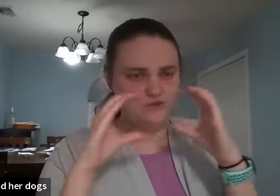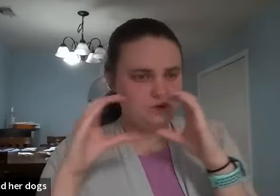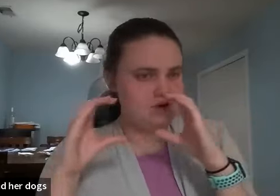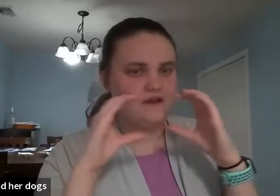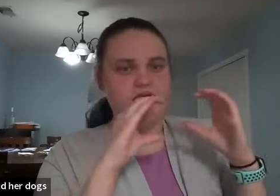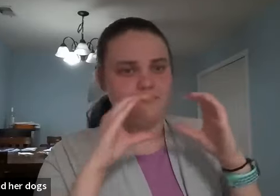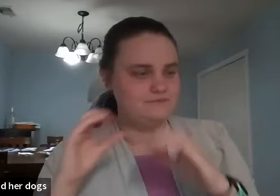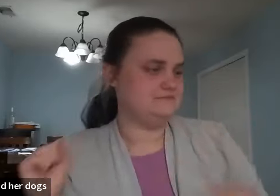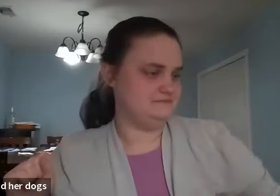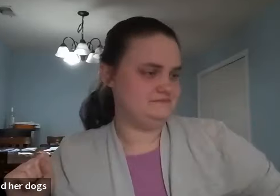visual. Corn on the cob. Mm-hmm.